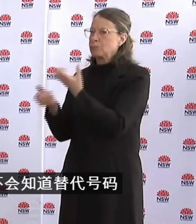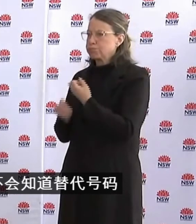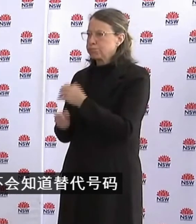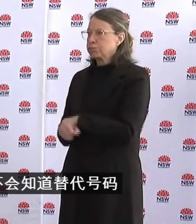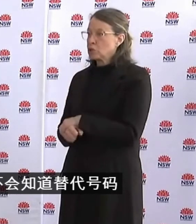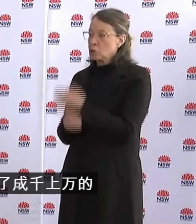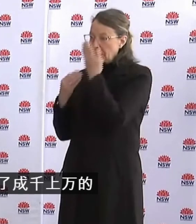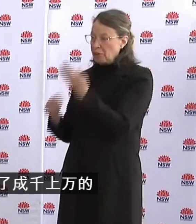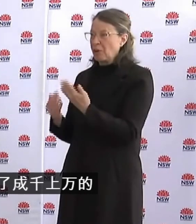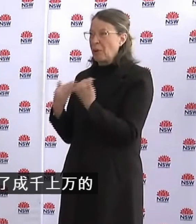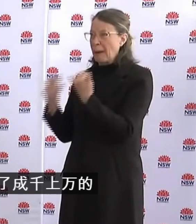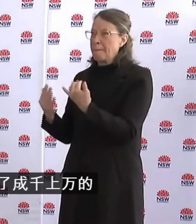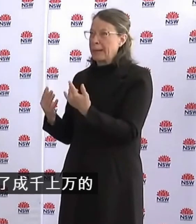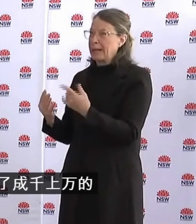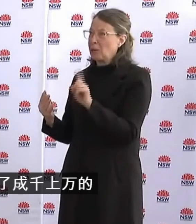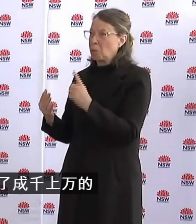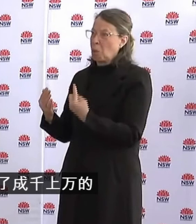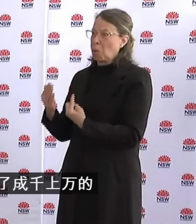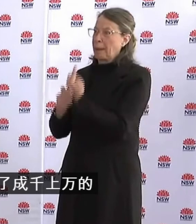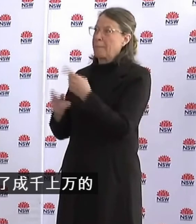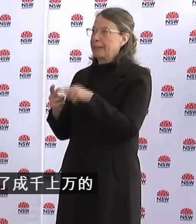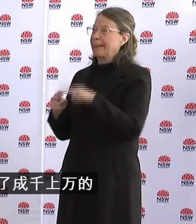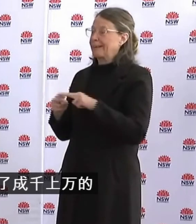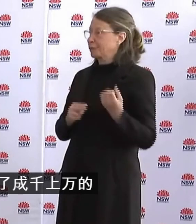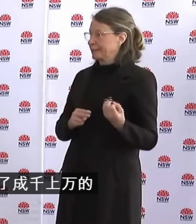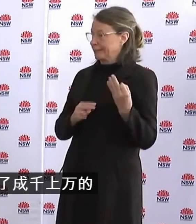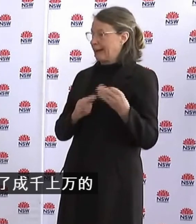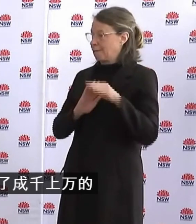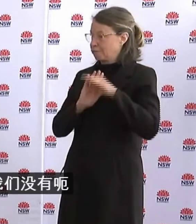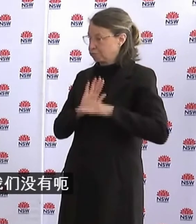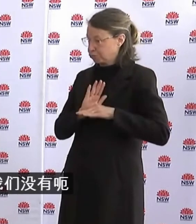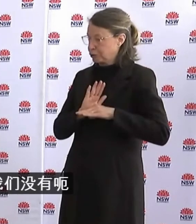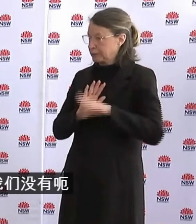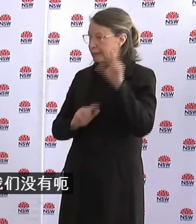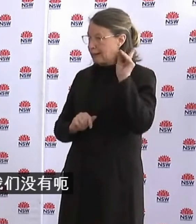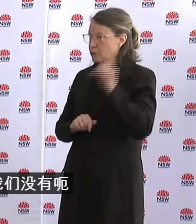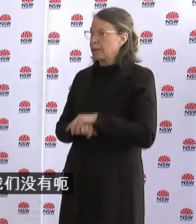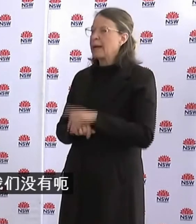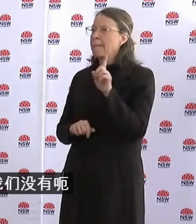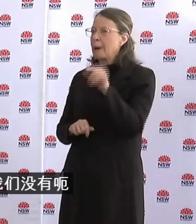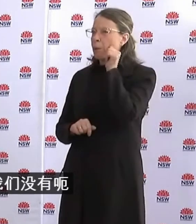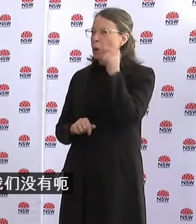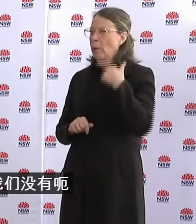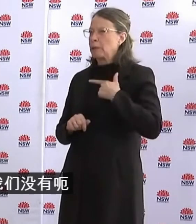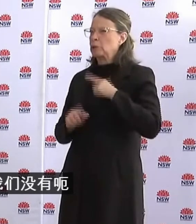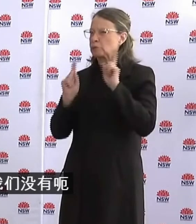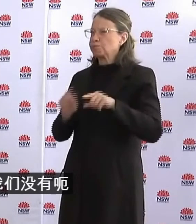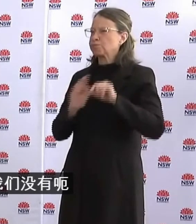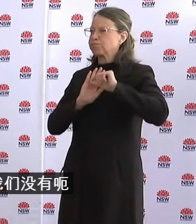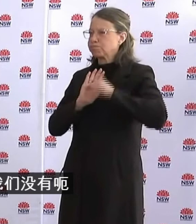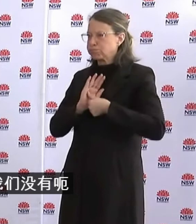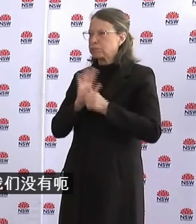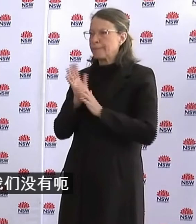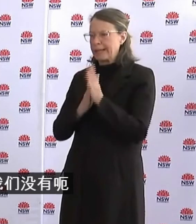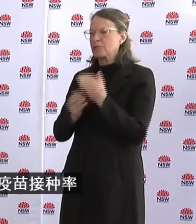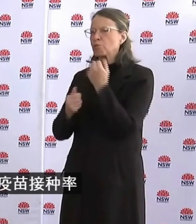alternate number. What we do know is that we have prevented thousands and thousands of people getting the virus, especially now when we